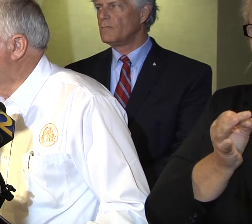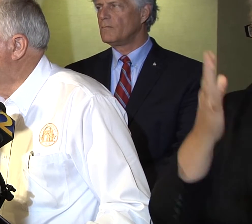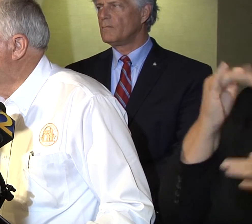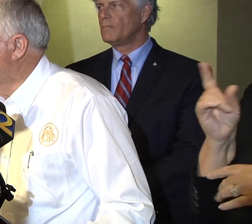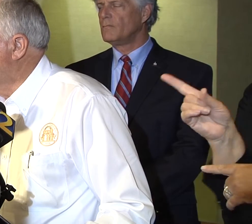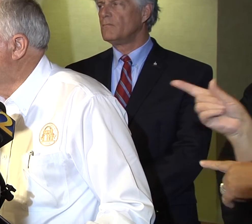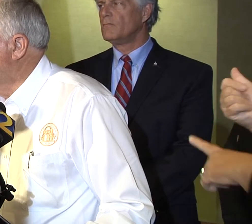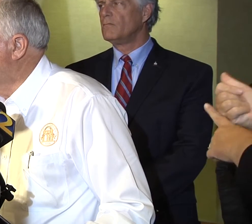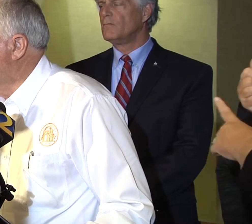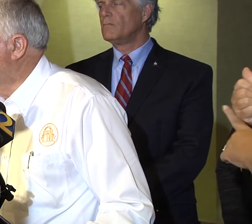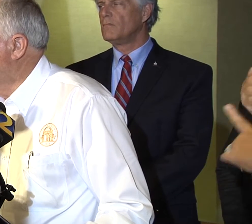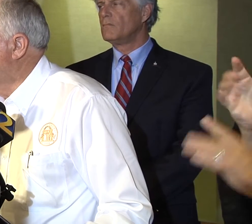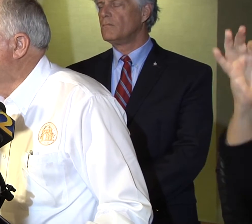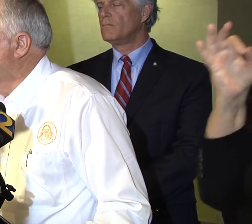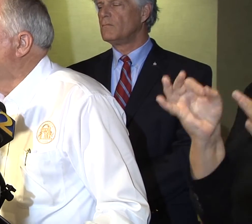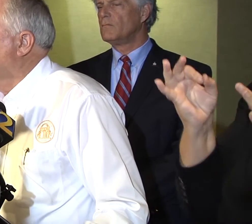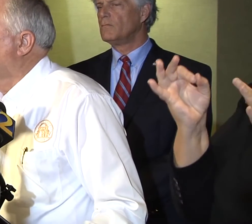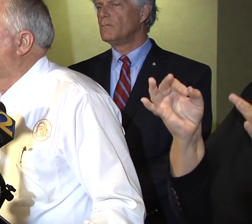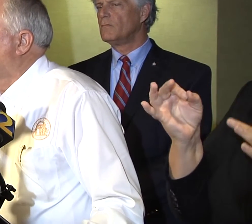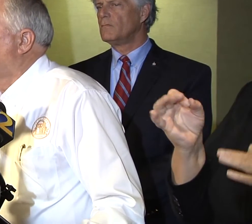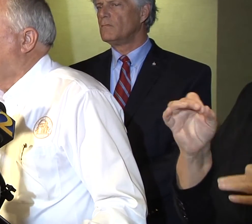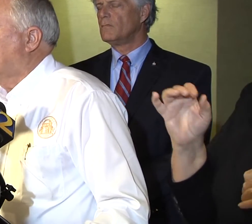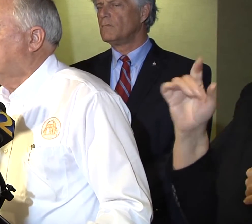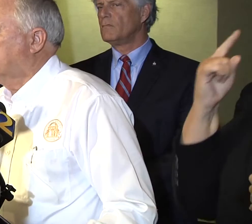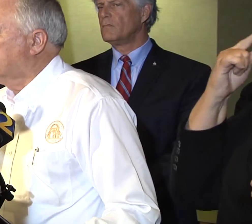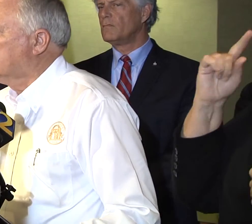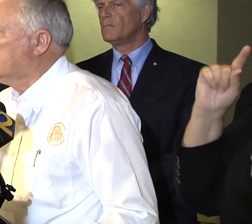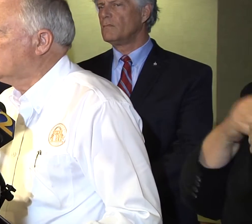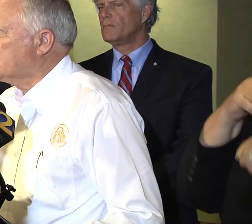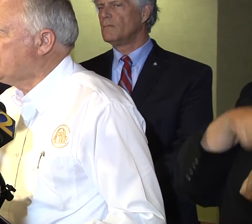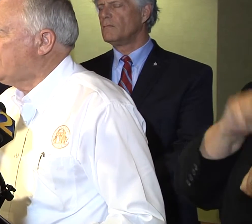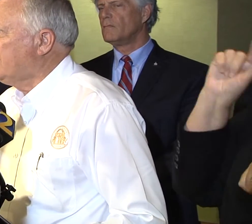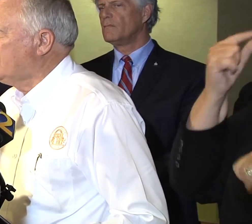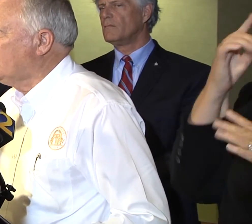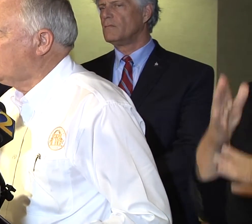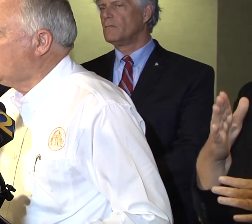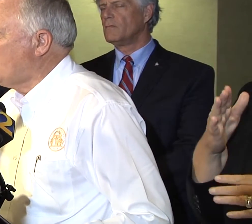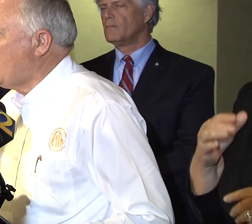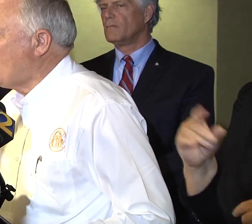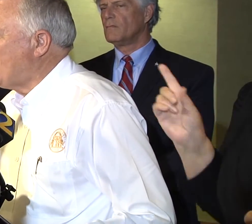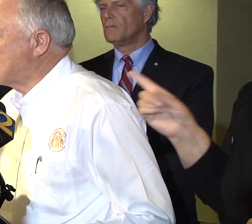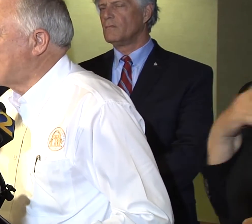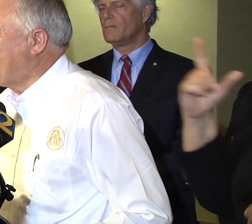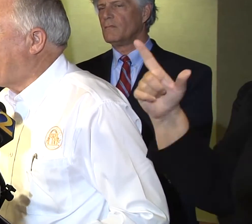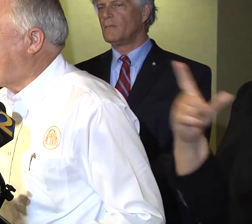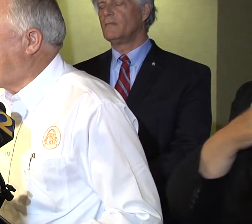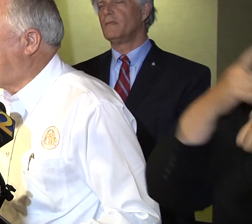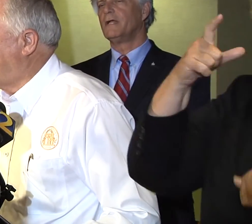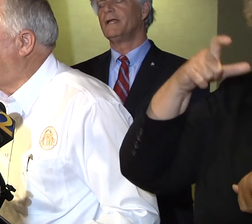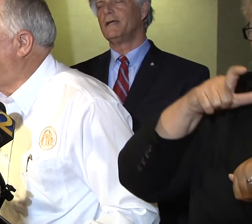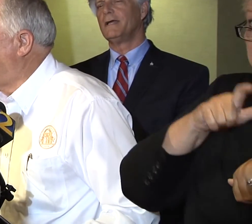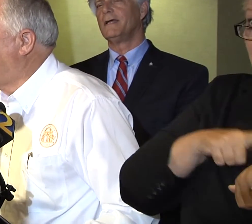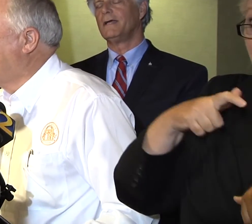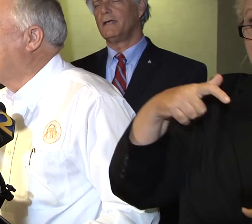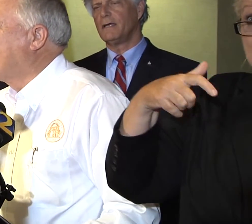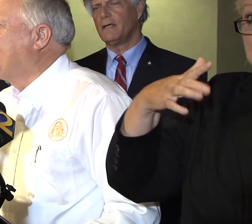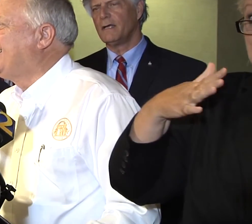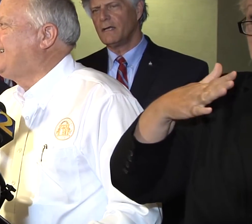it the first time Georgia Governor has done so? Well, first time I've had a hurricane on my watch.